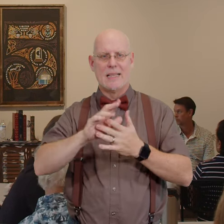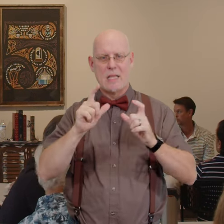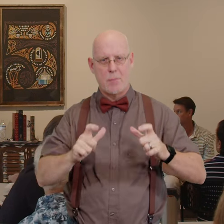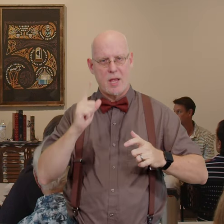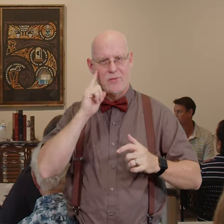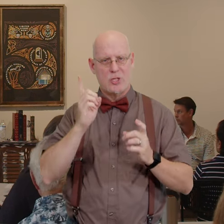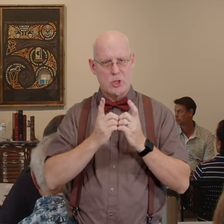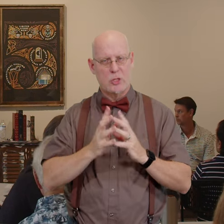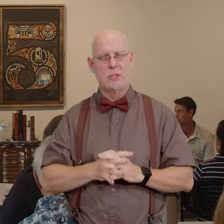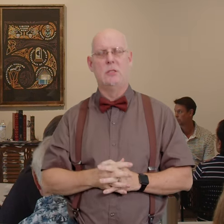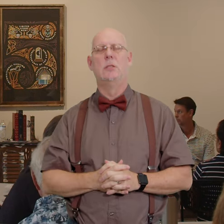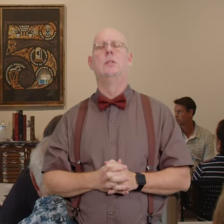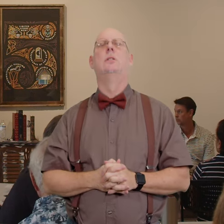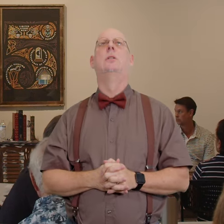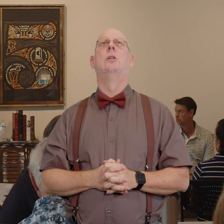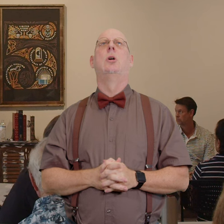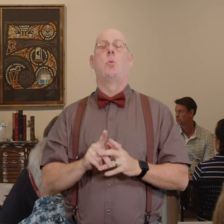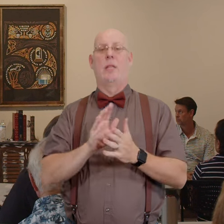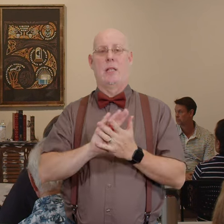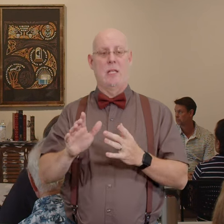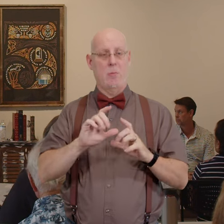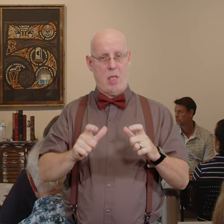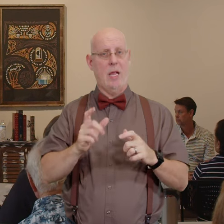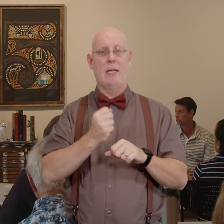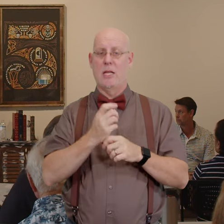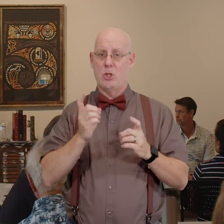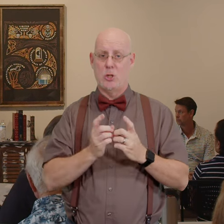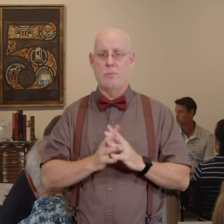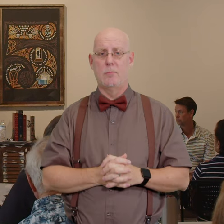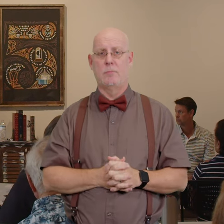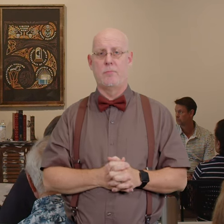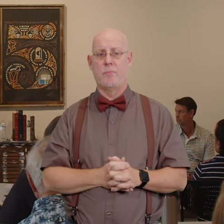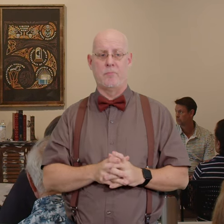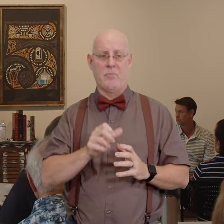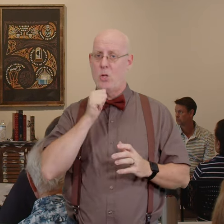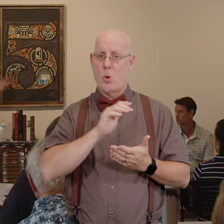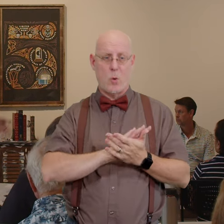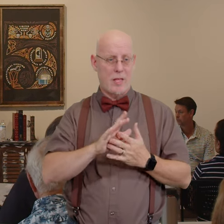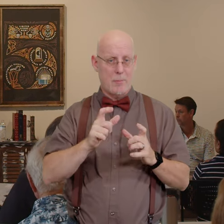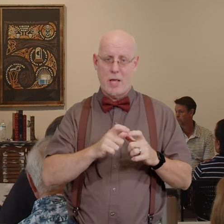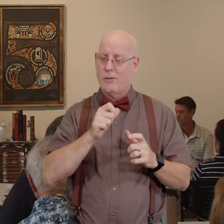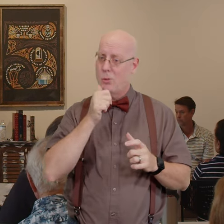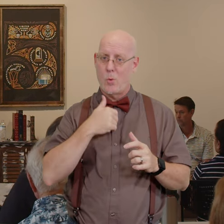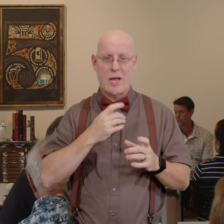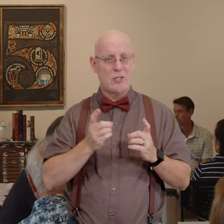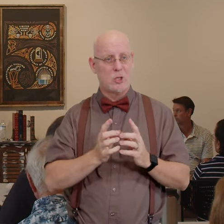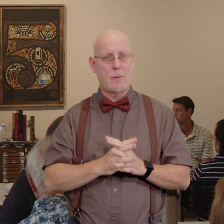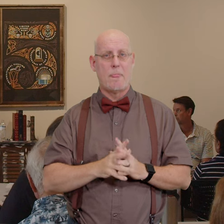you clean your plate, you get dessert. When they clean their plate, they get dessert. When they don't clean their plate, they don't get